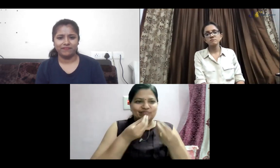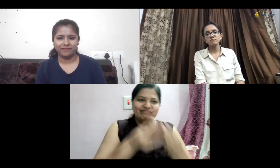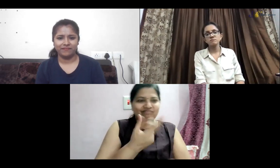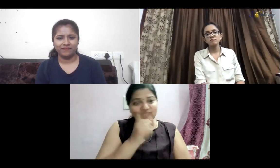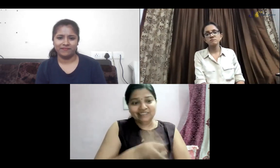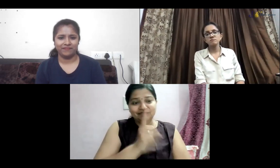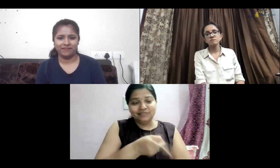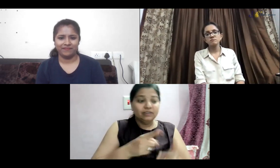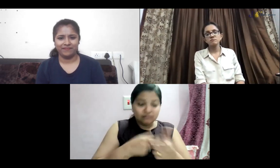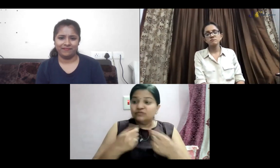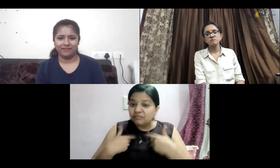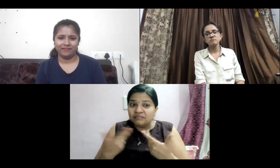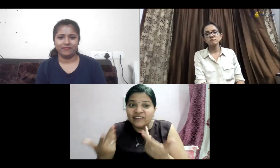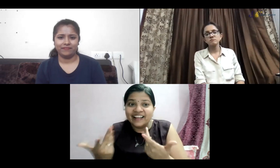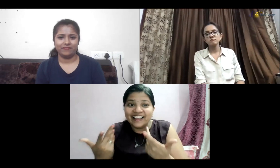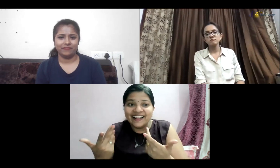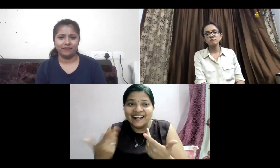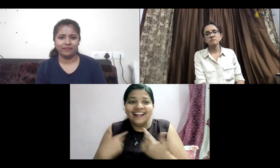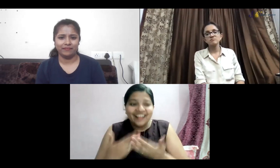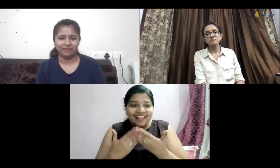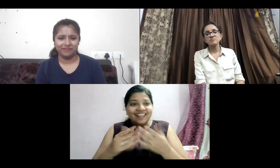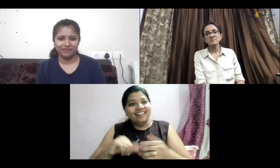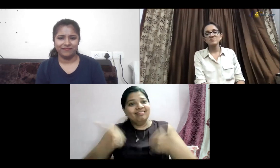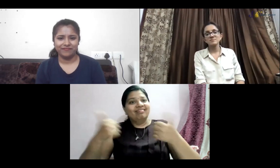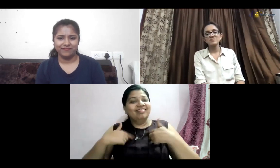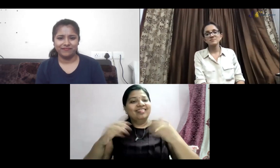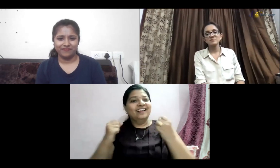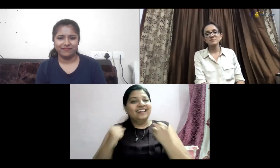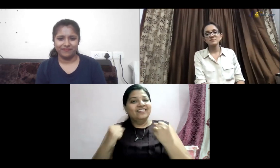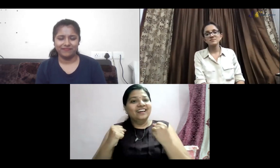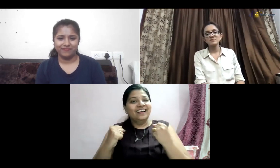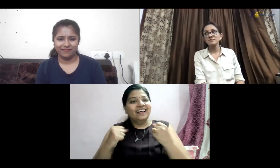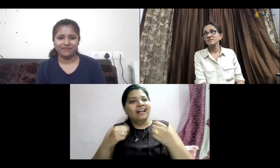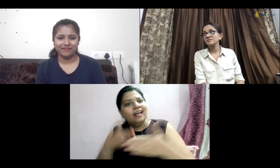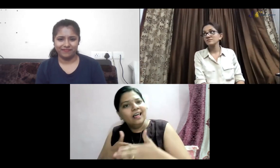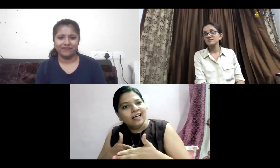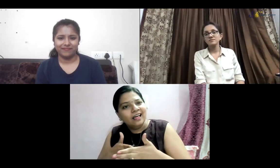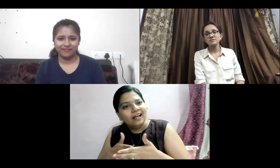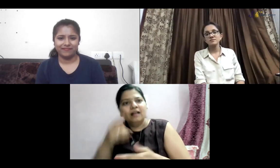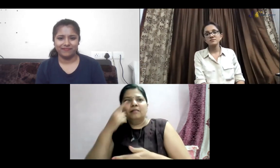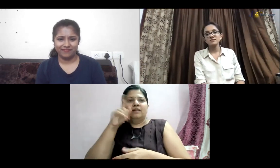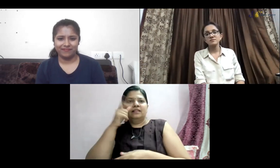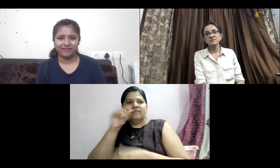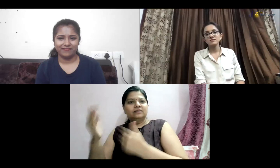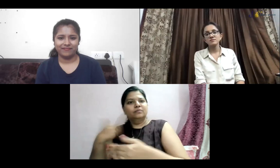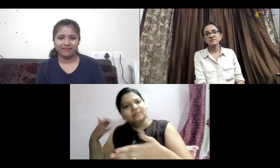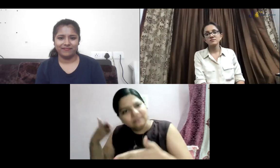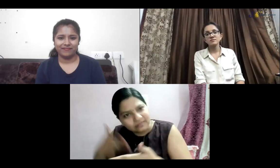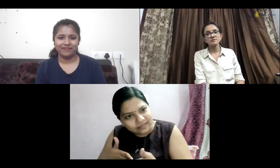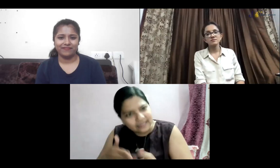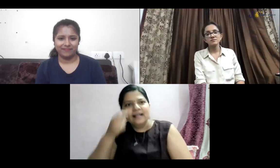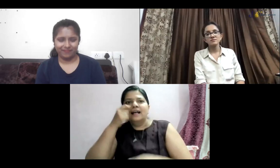missing on that. For example, we where we can find the job. I have completed my, for example, I have completed